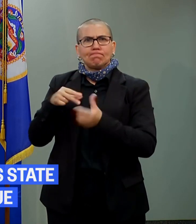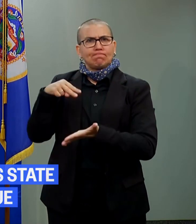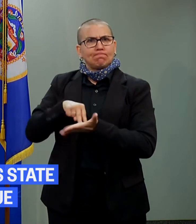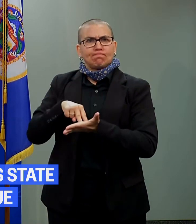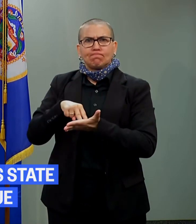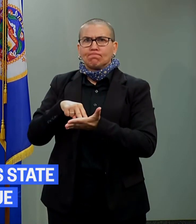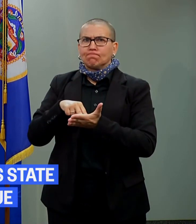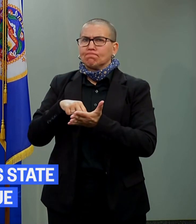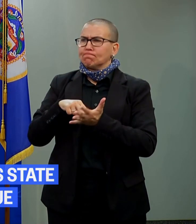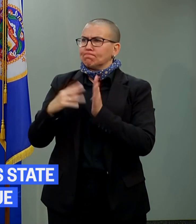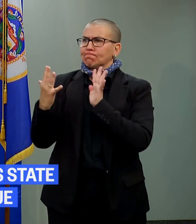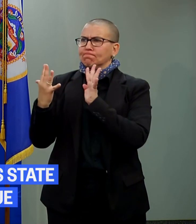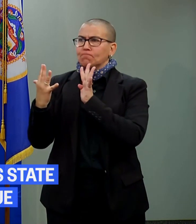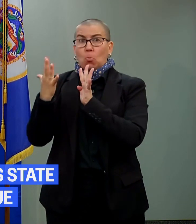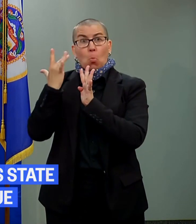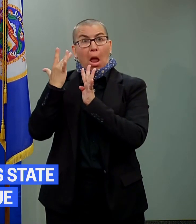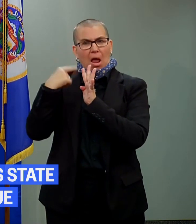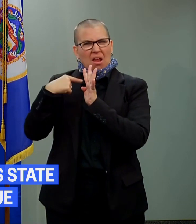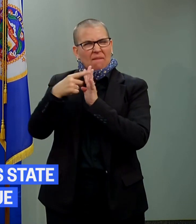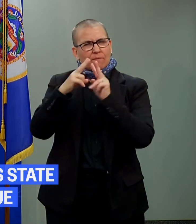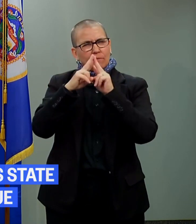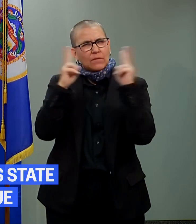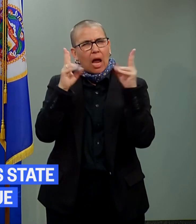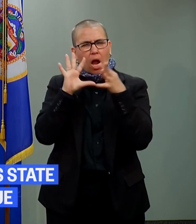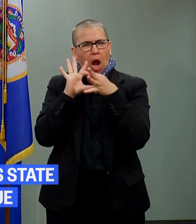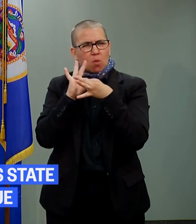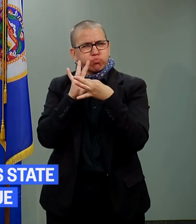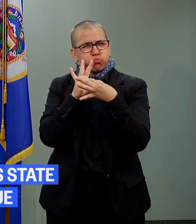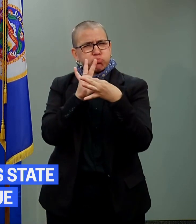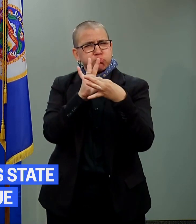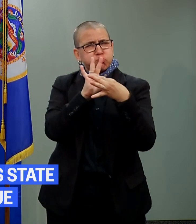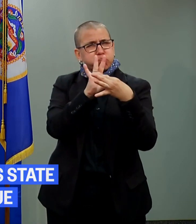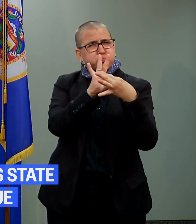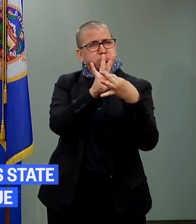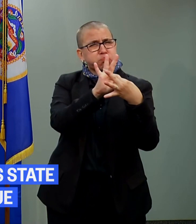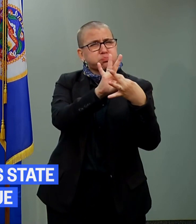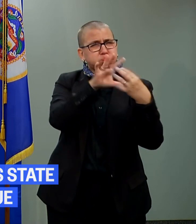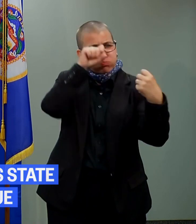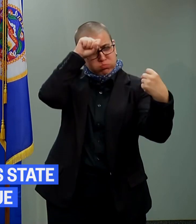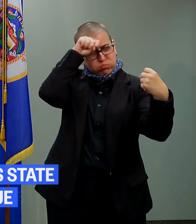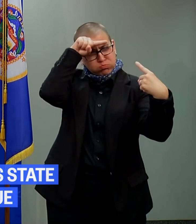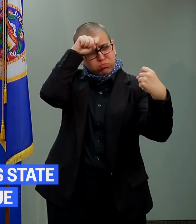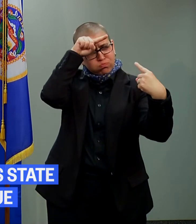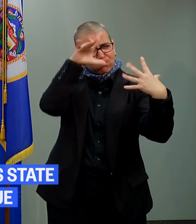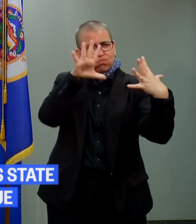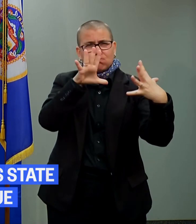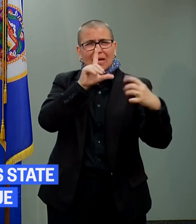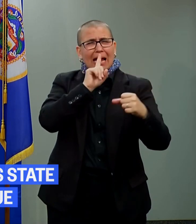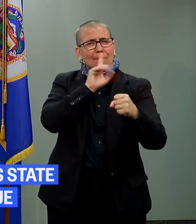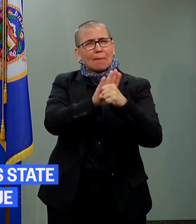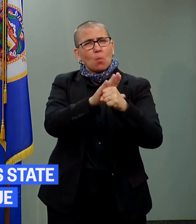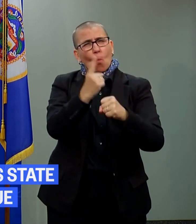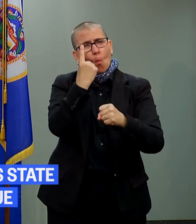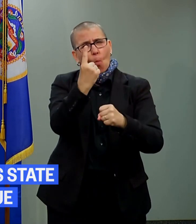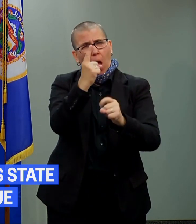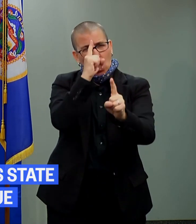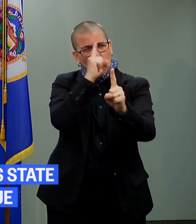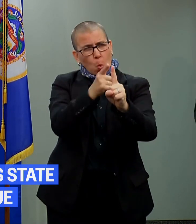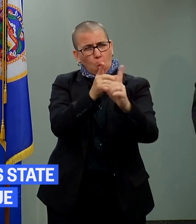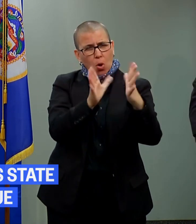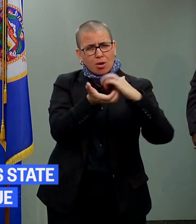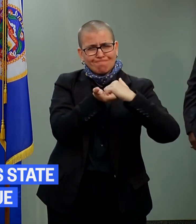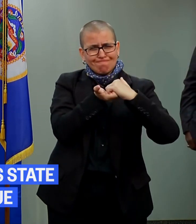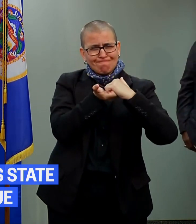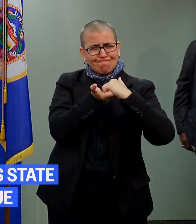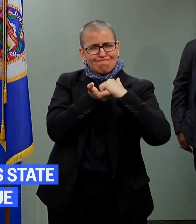committed. And although we're never perfect, and we are oftentimes our hardest critics, and there are always lessons learned,